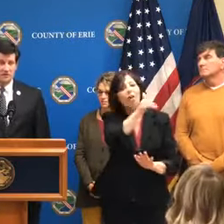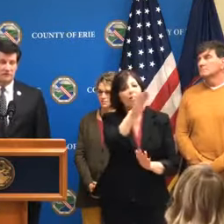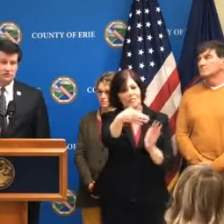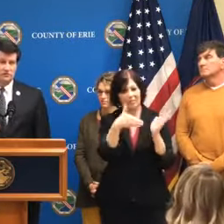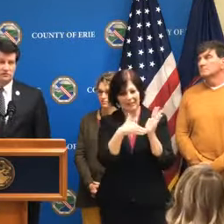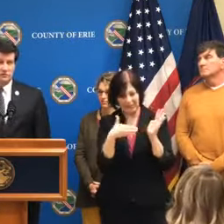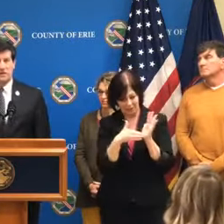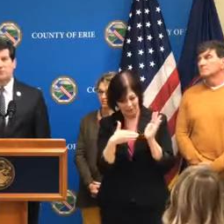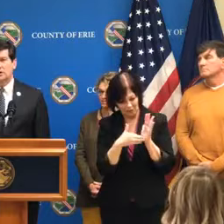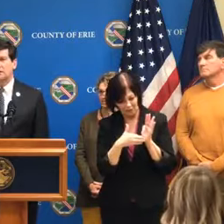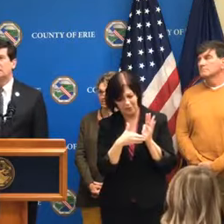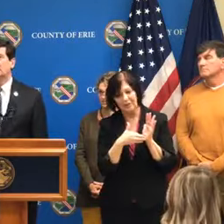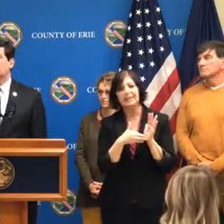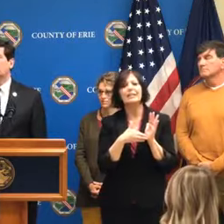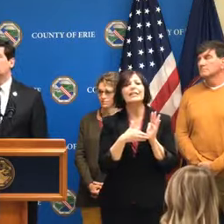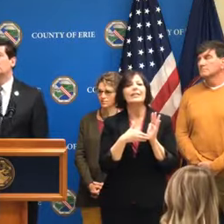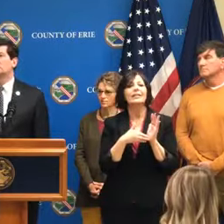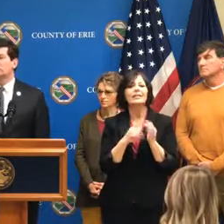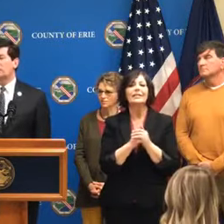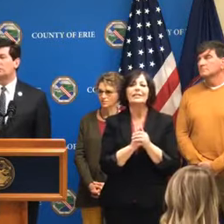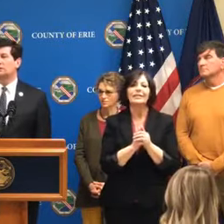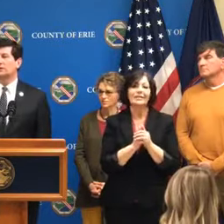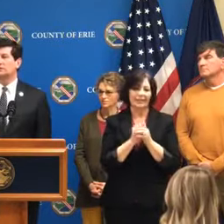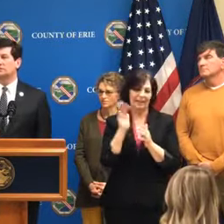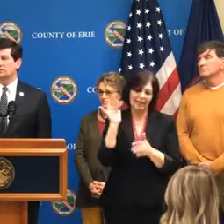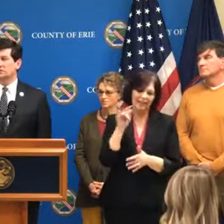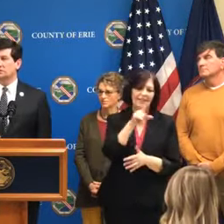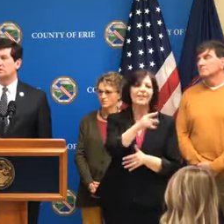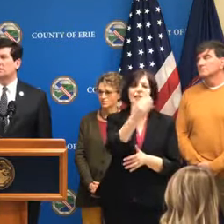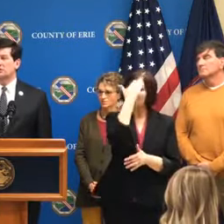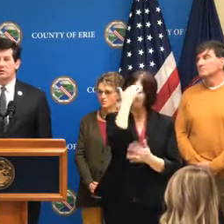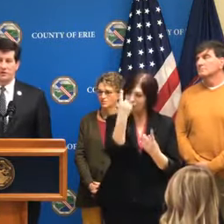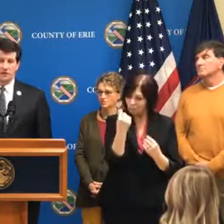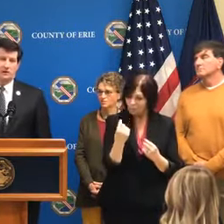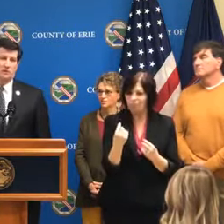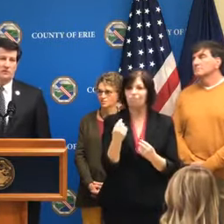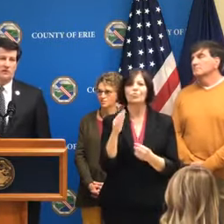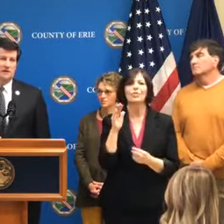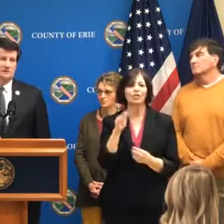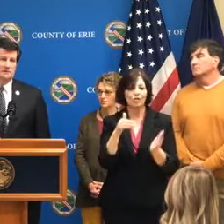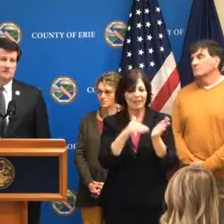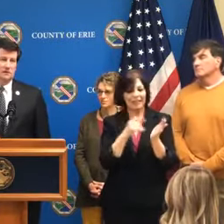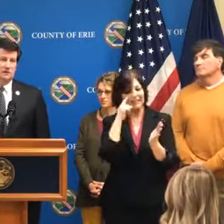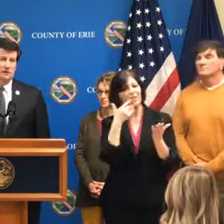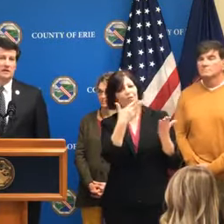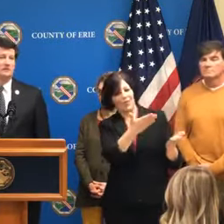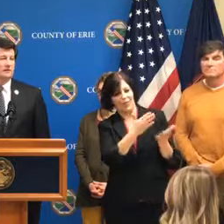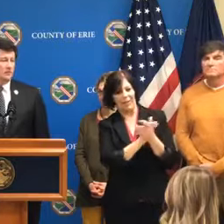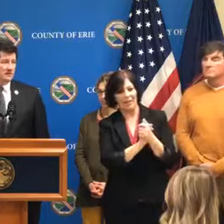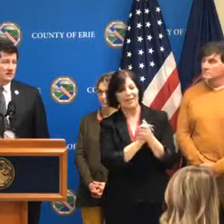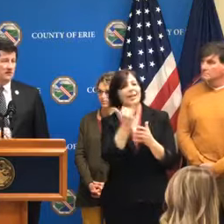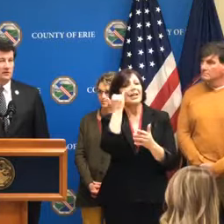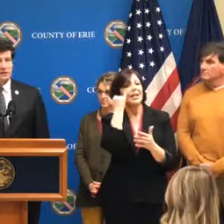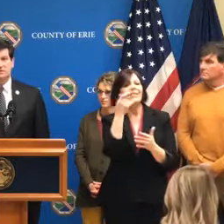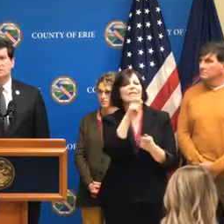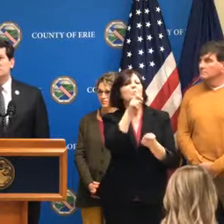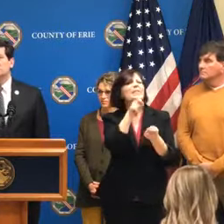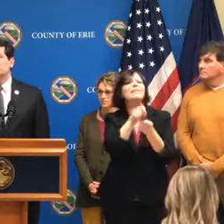talk to individuals one-on-one. That is what your primary care physician or your health care provider is for. If there are